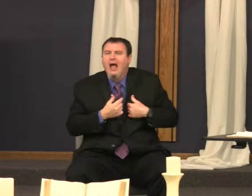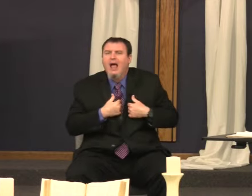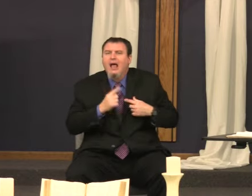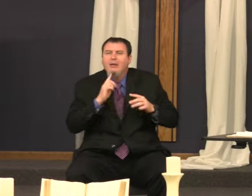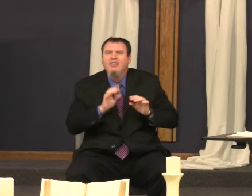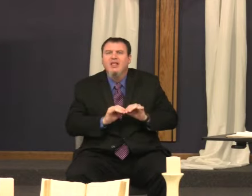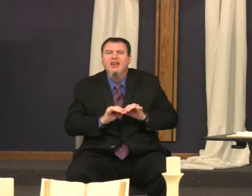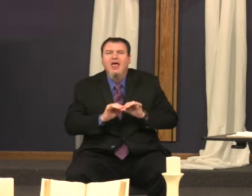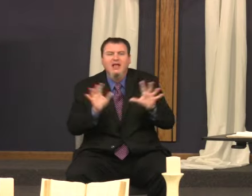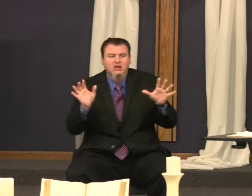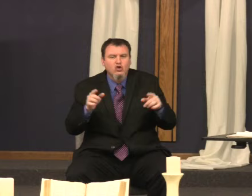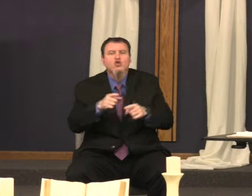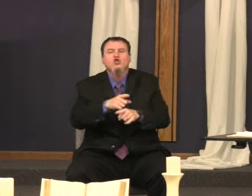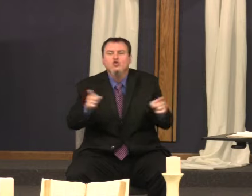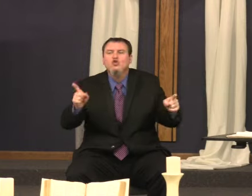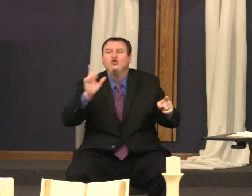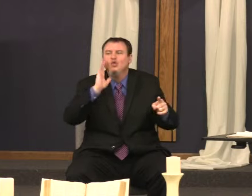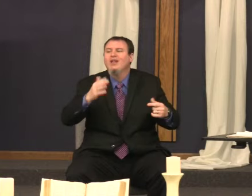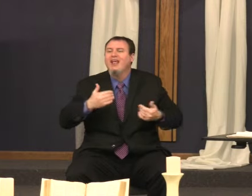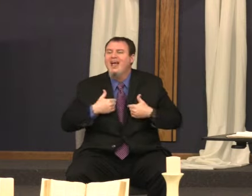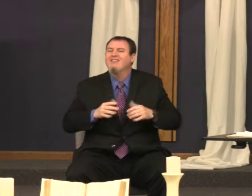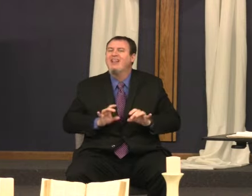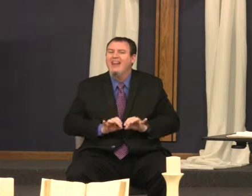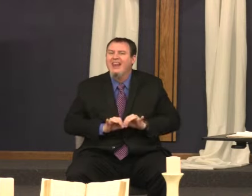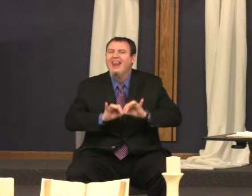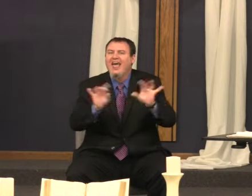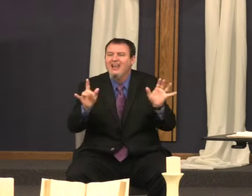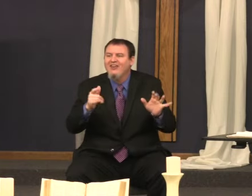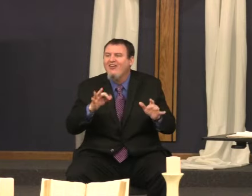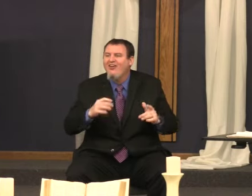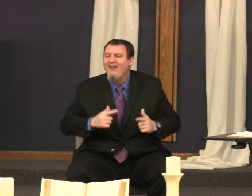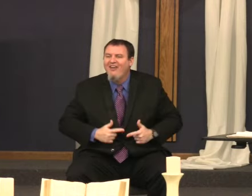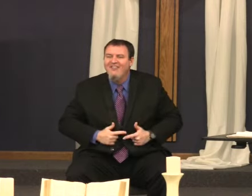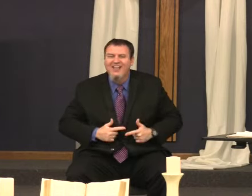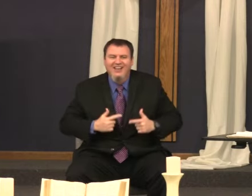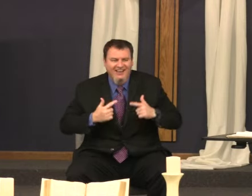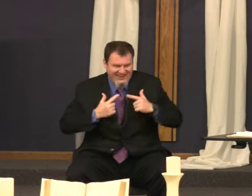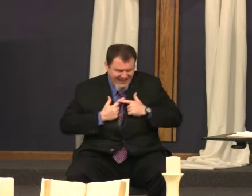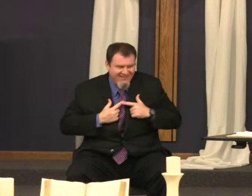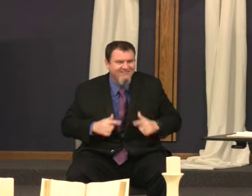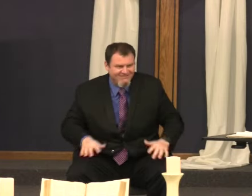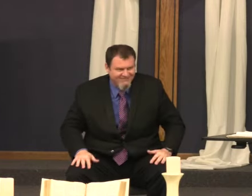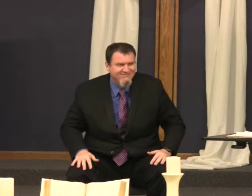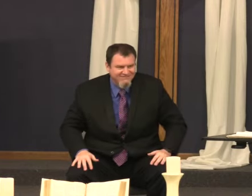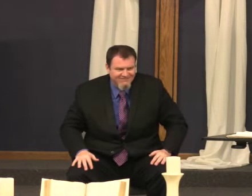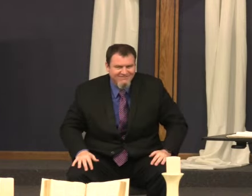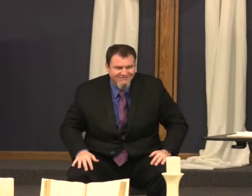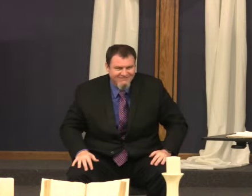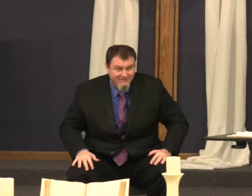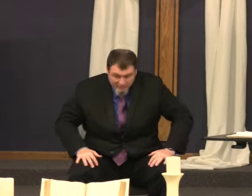darkness, follow me. I'm the light. And you'll have the light of life.